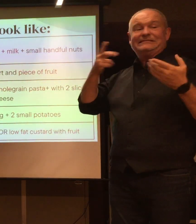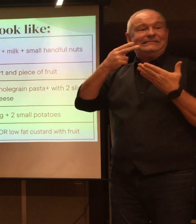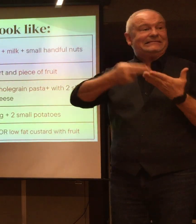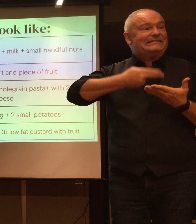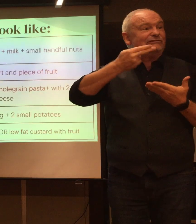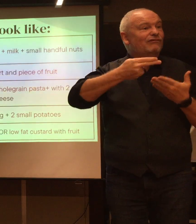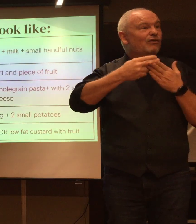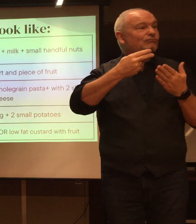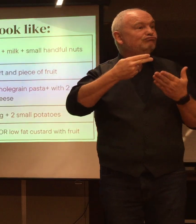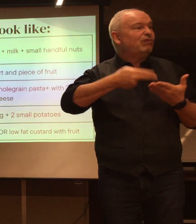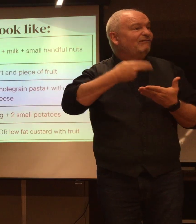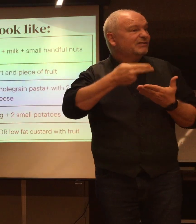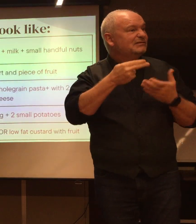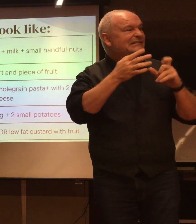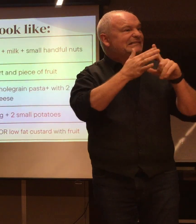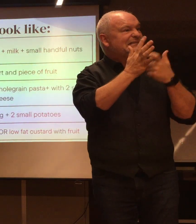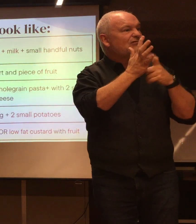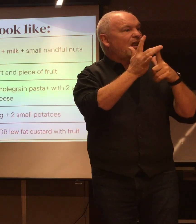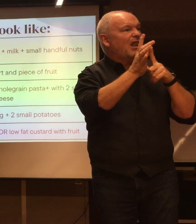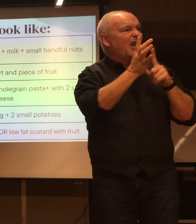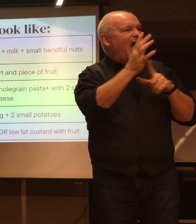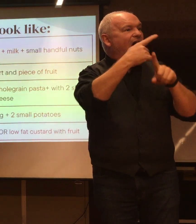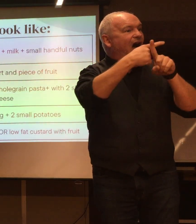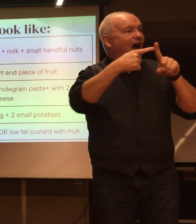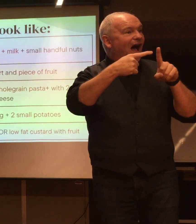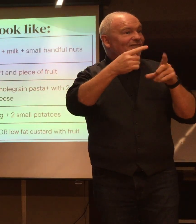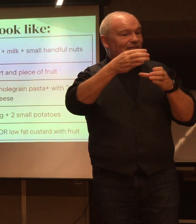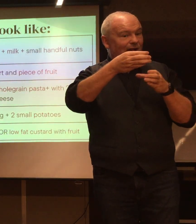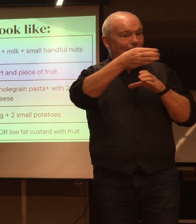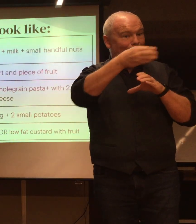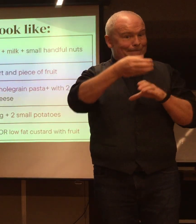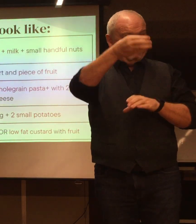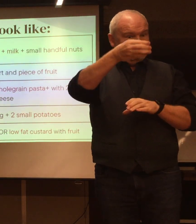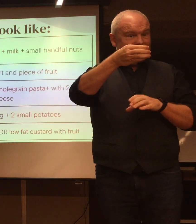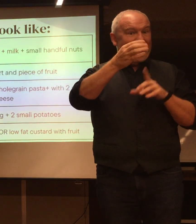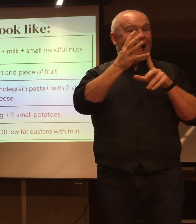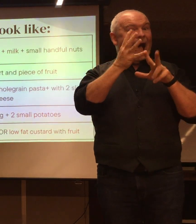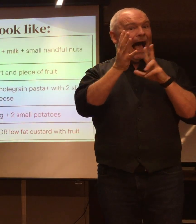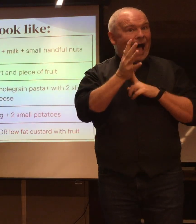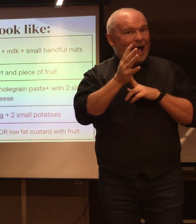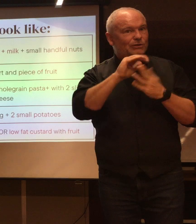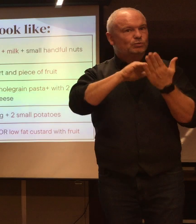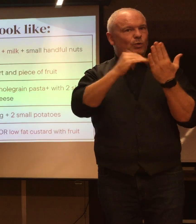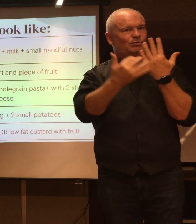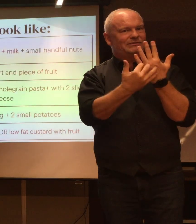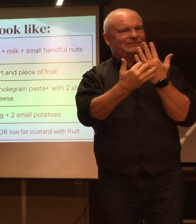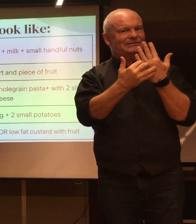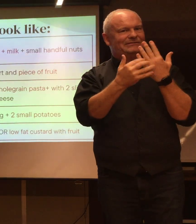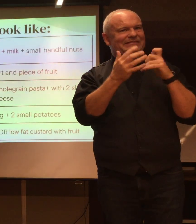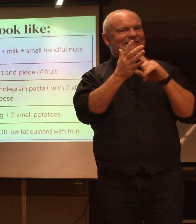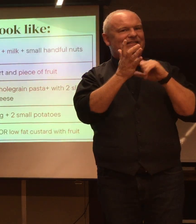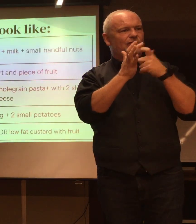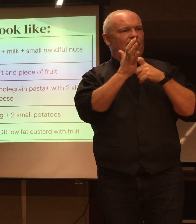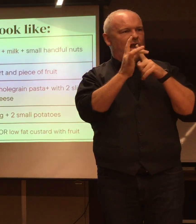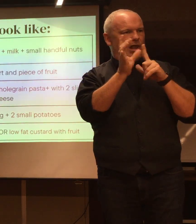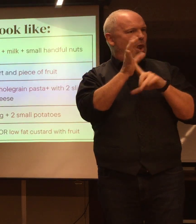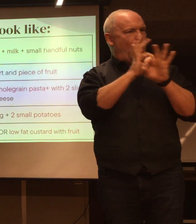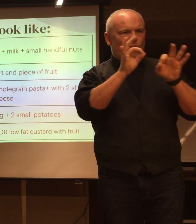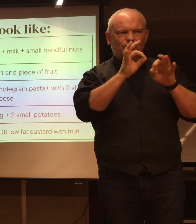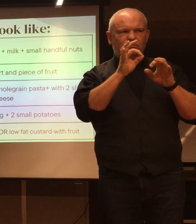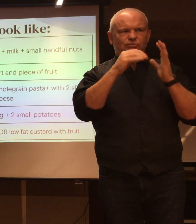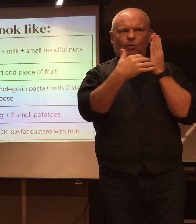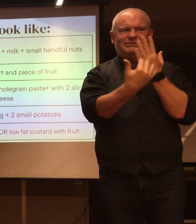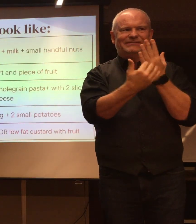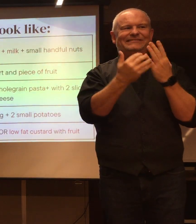cereal. So half a cup of untoasted cereal is good, or some oats